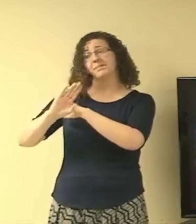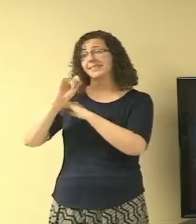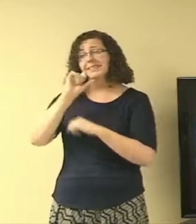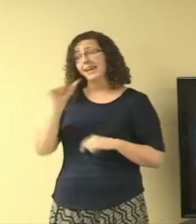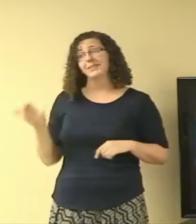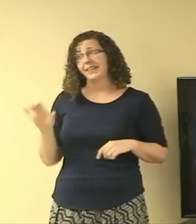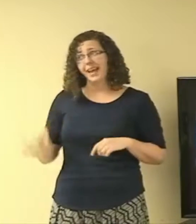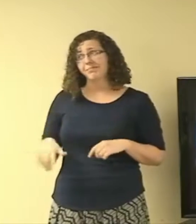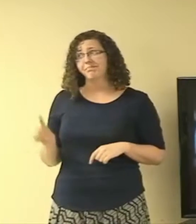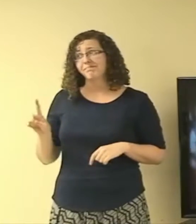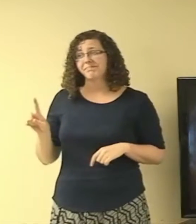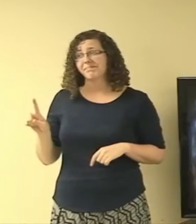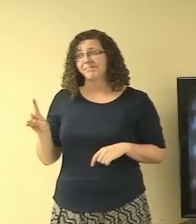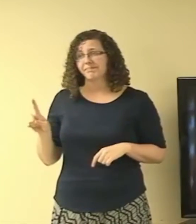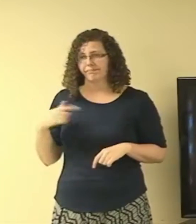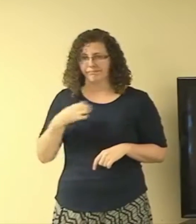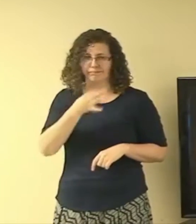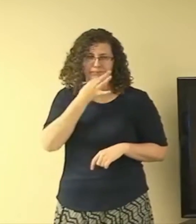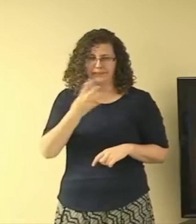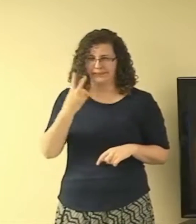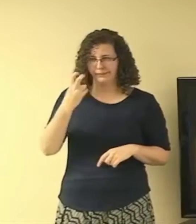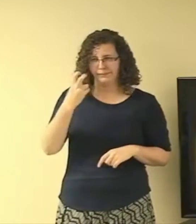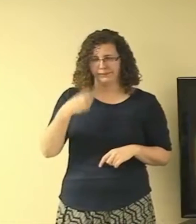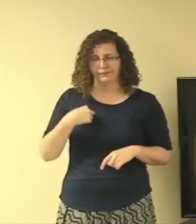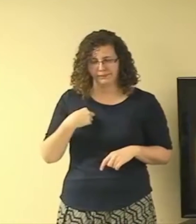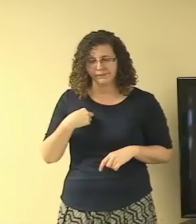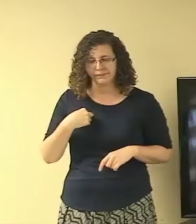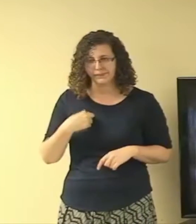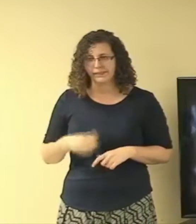I've got the gift of cynicism.